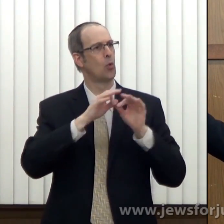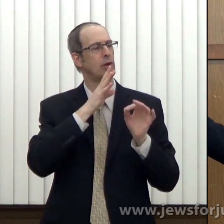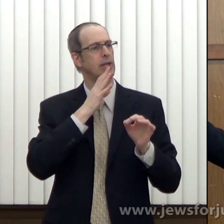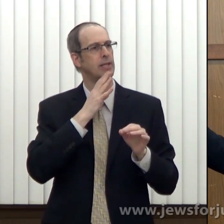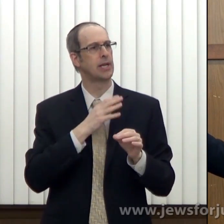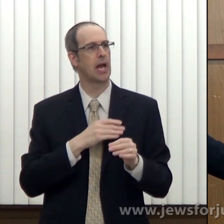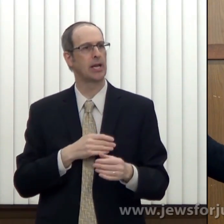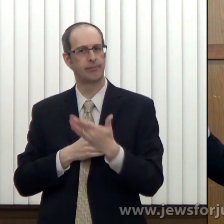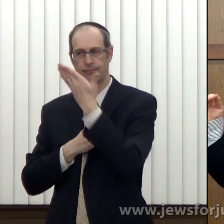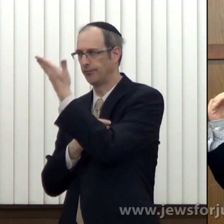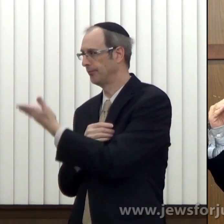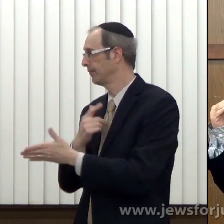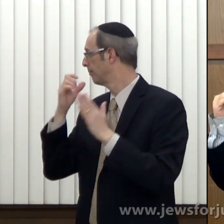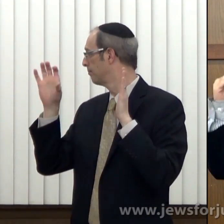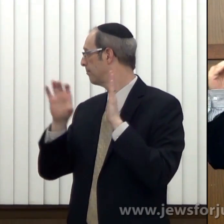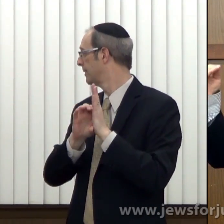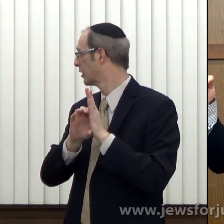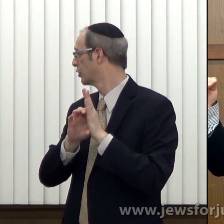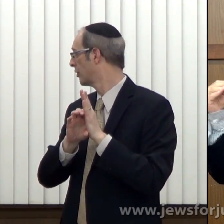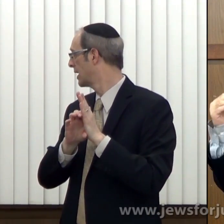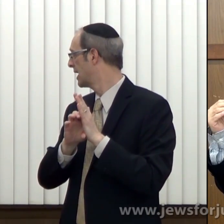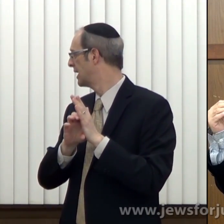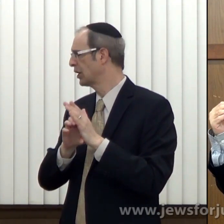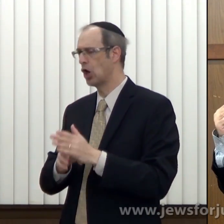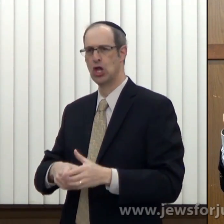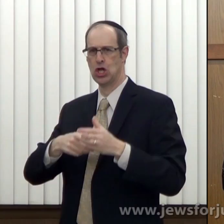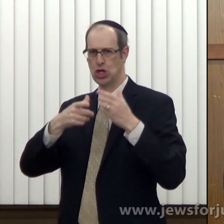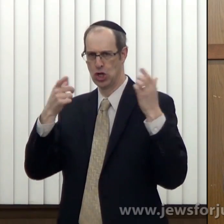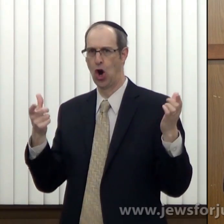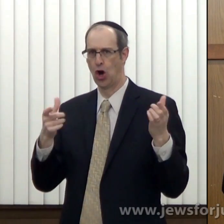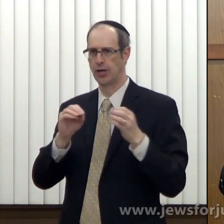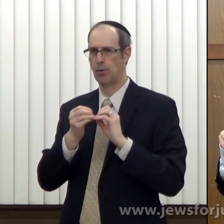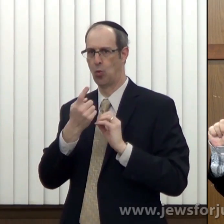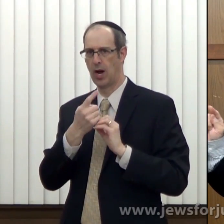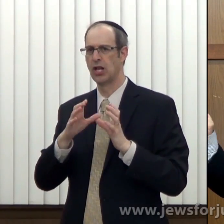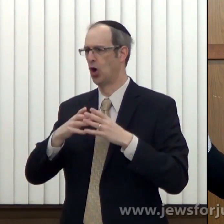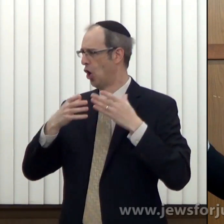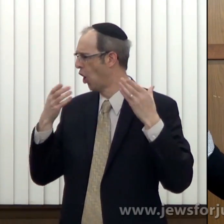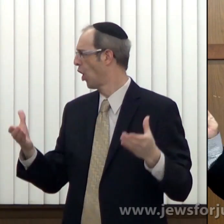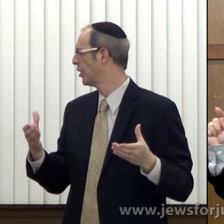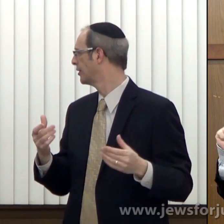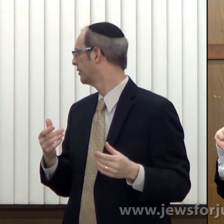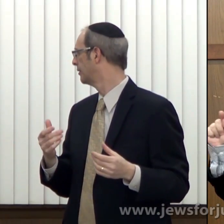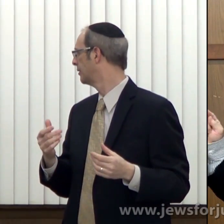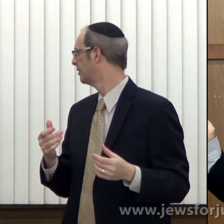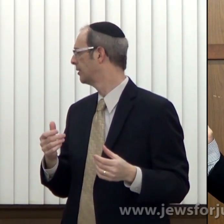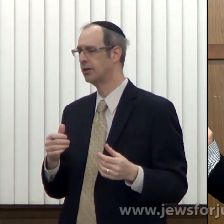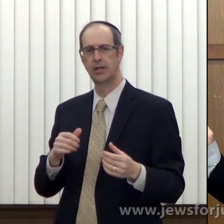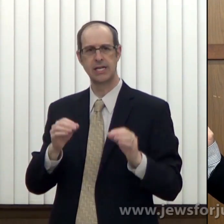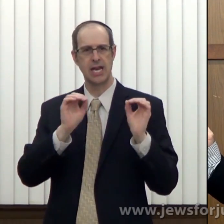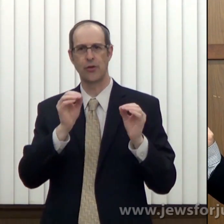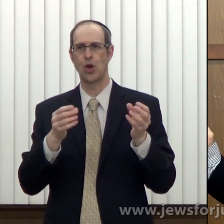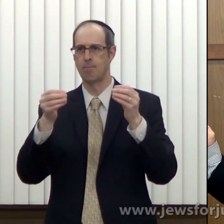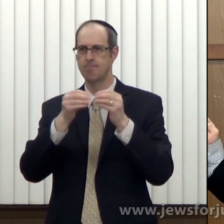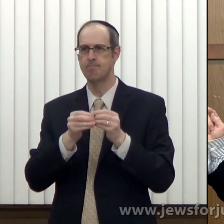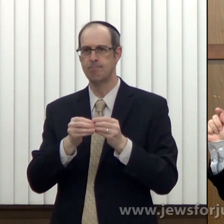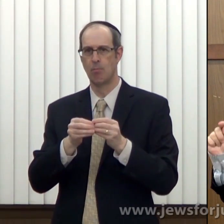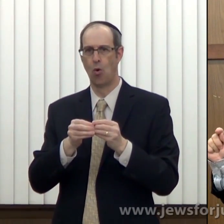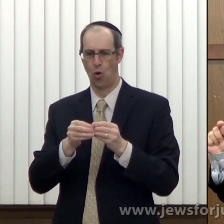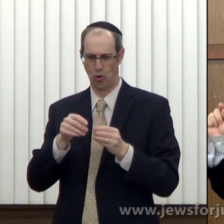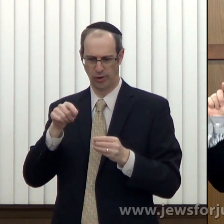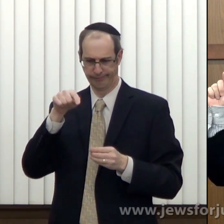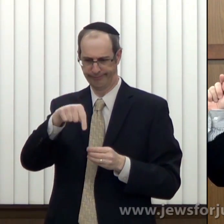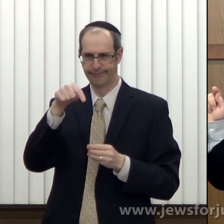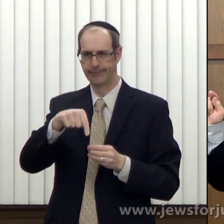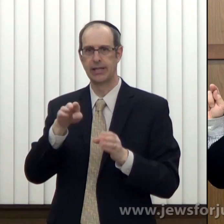this diagram is exhaustive, meaning there's nothing else in the Bible